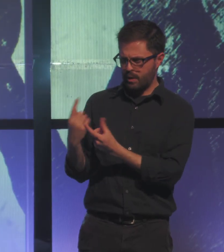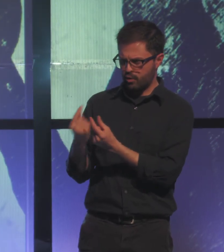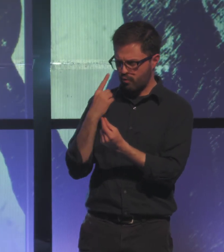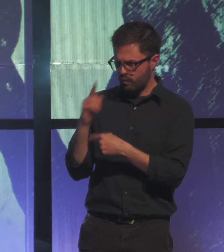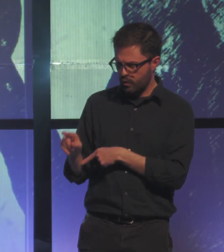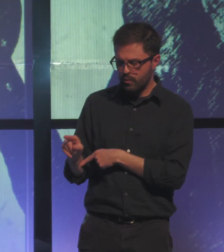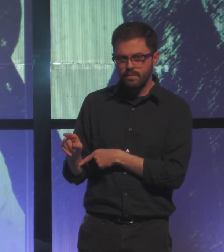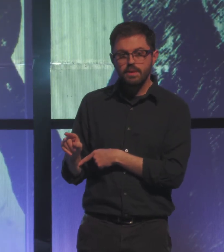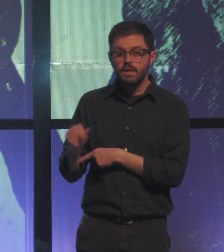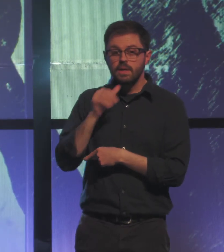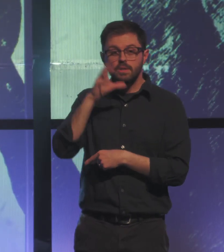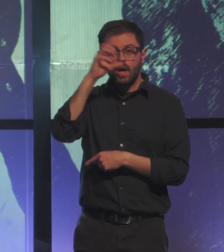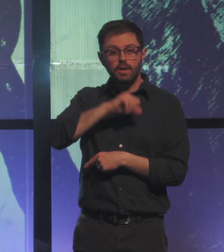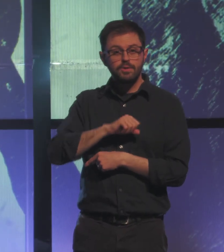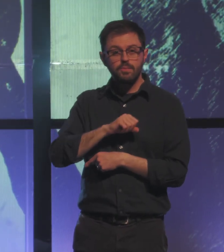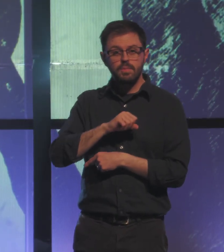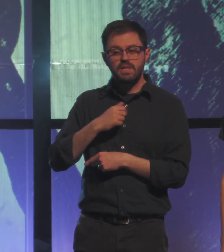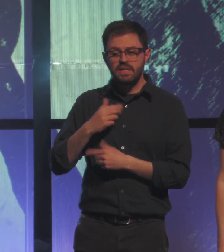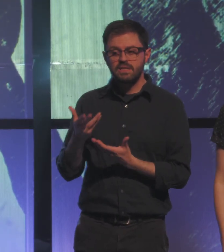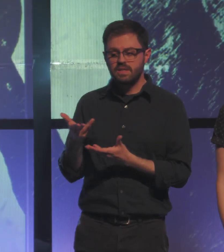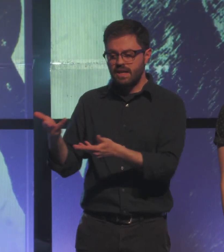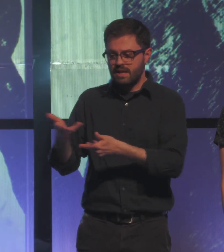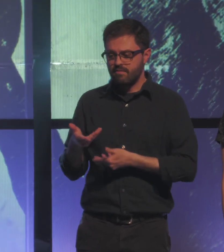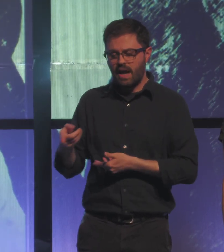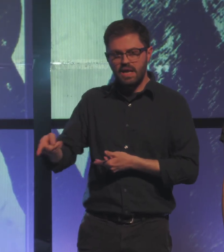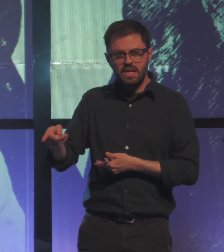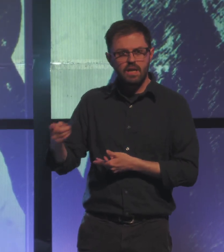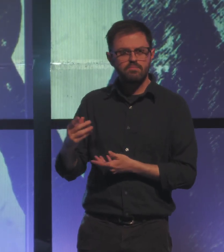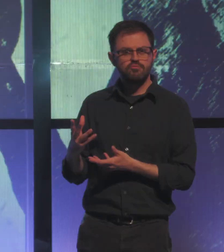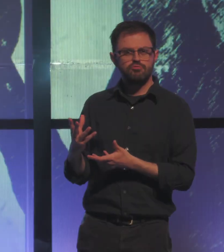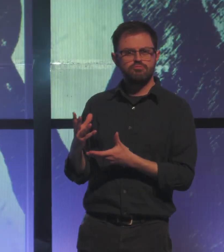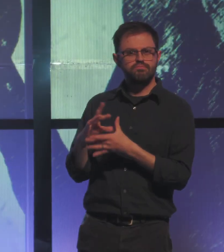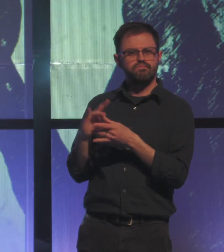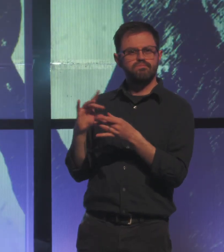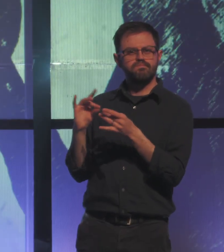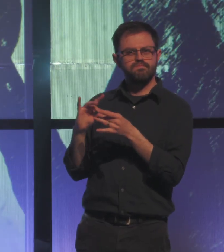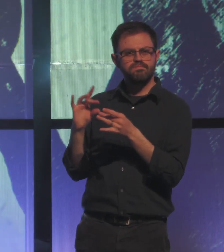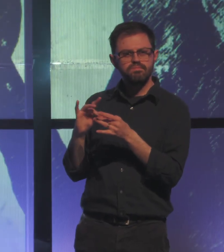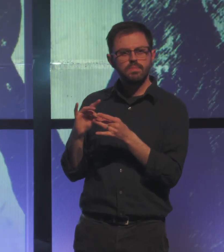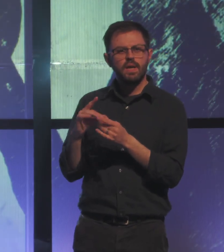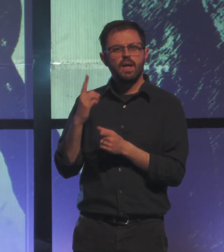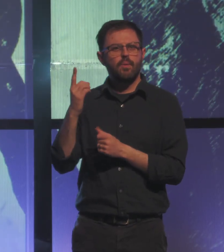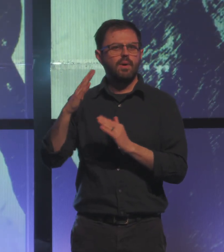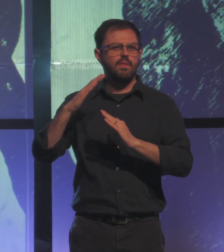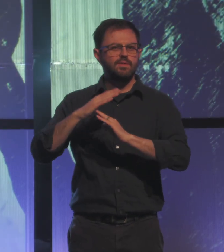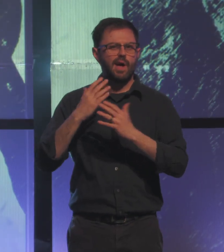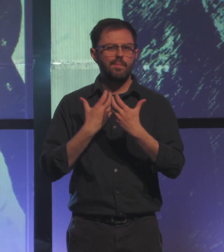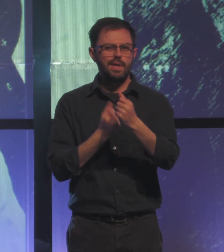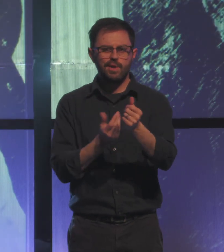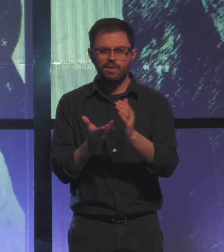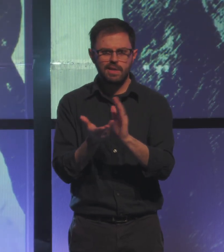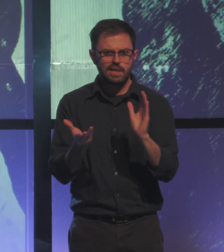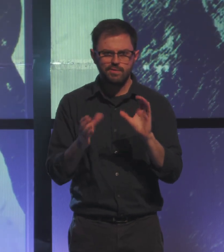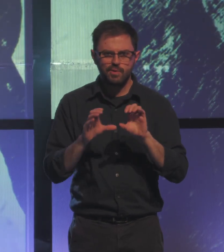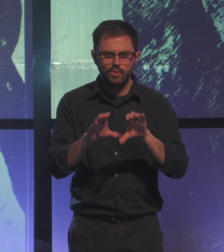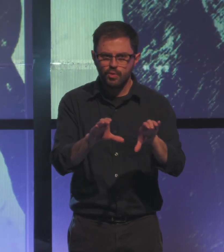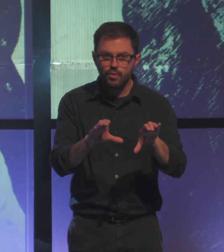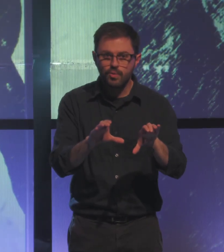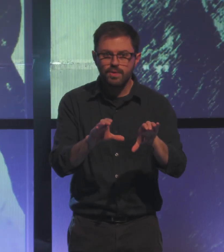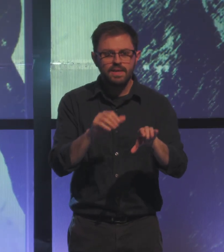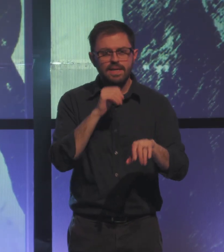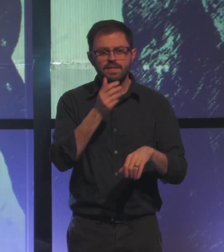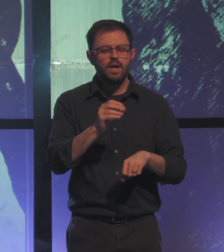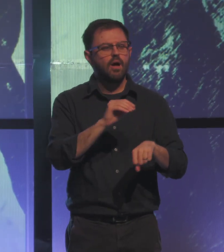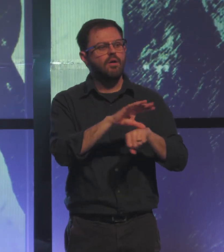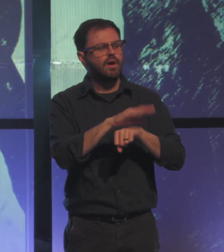he's inviting voice. And I think one of the most healing things that we can do and say to someone is not advice. Oh,